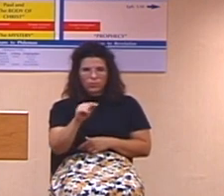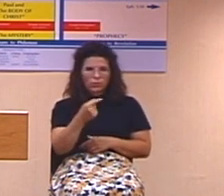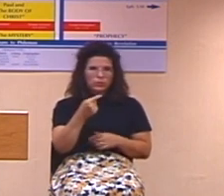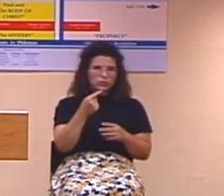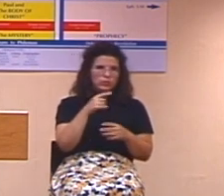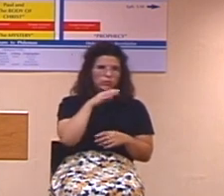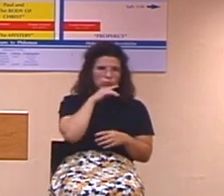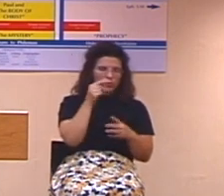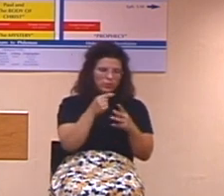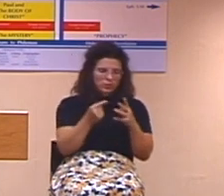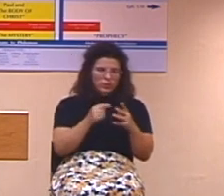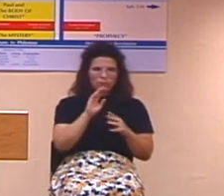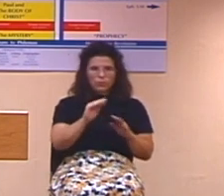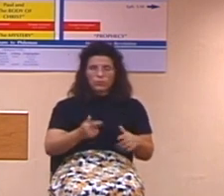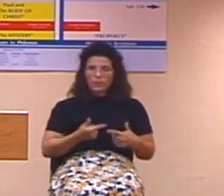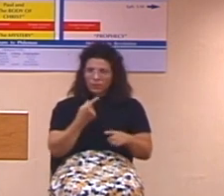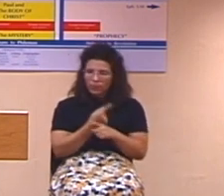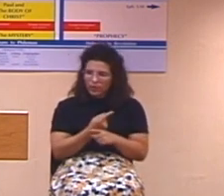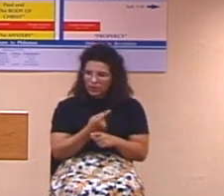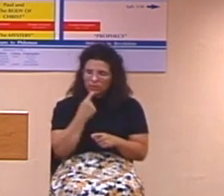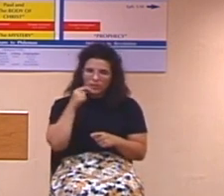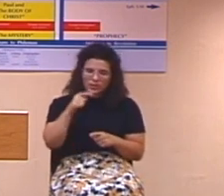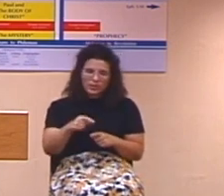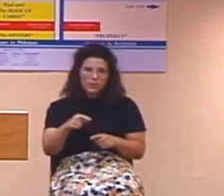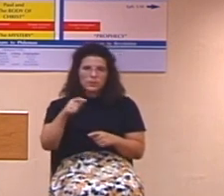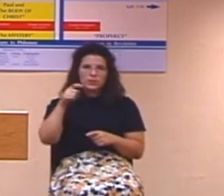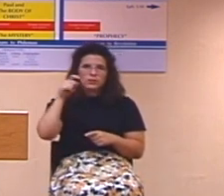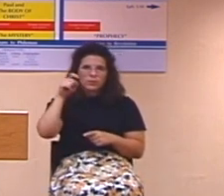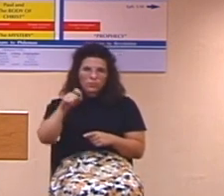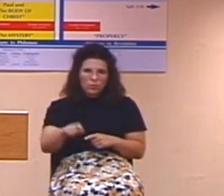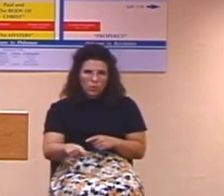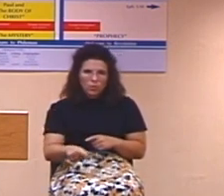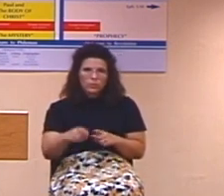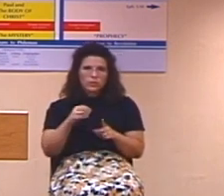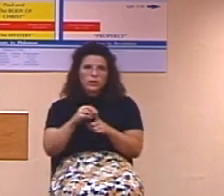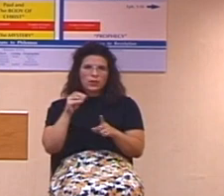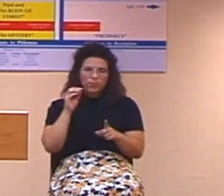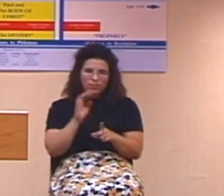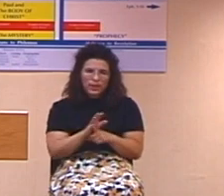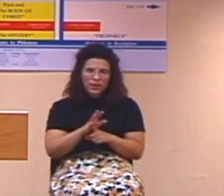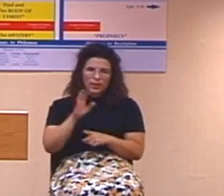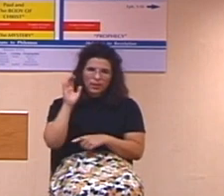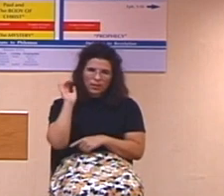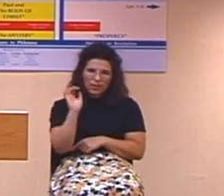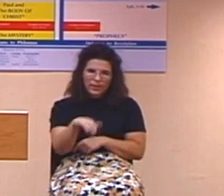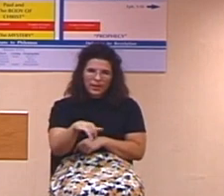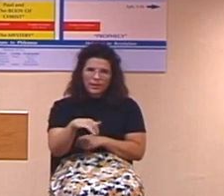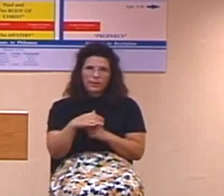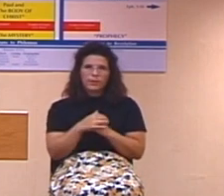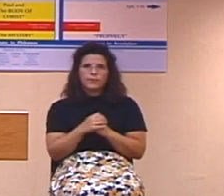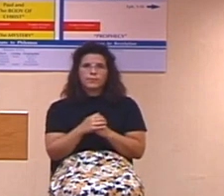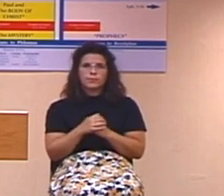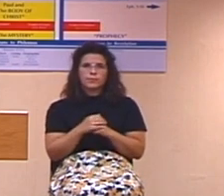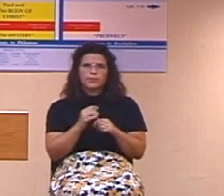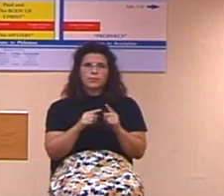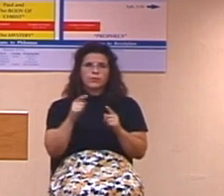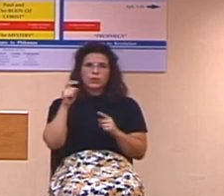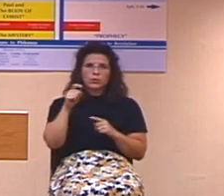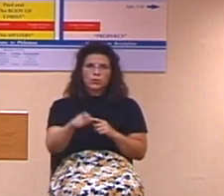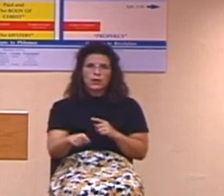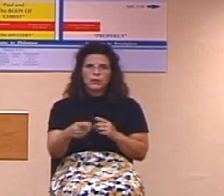life, didn't he? And he says, this stuff's meant to impact that. But you have